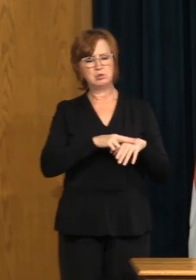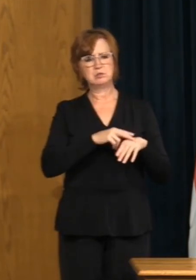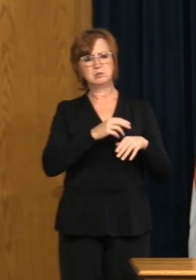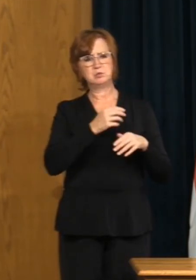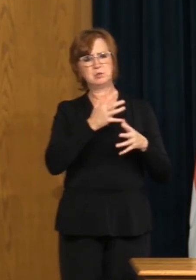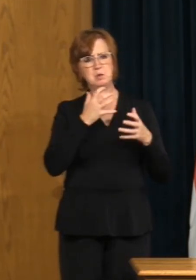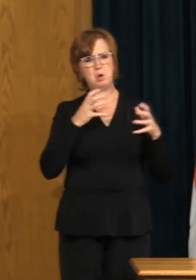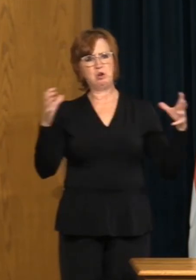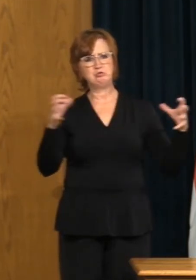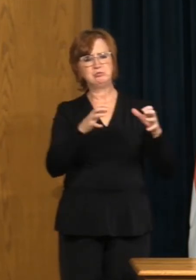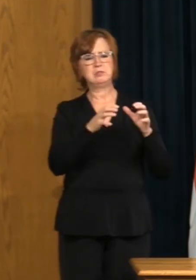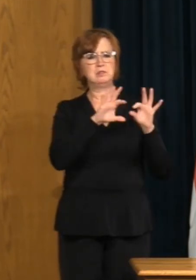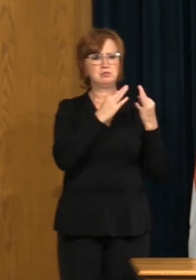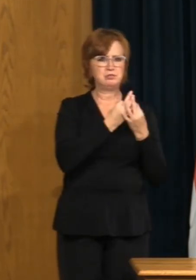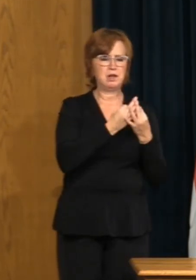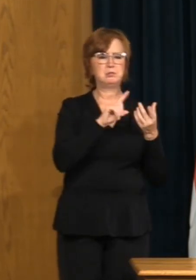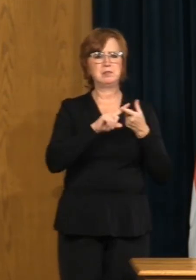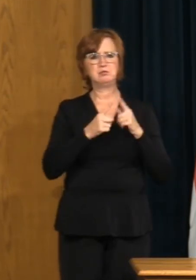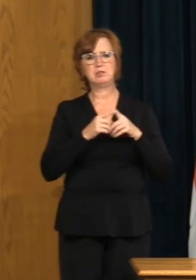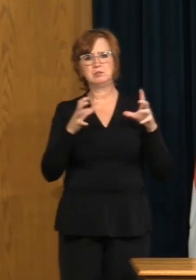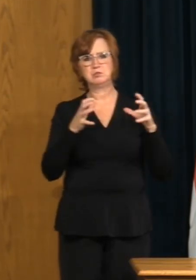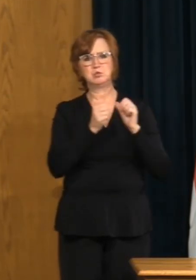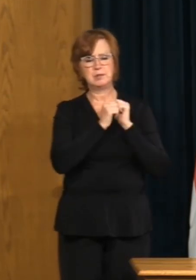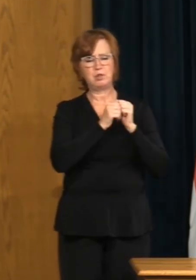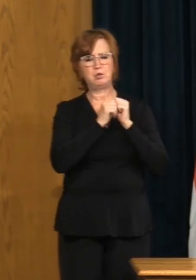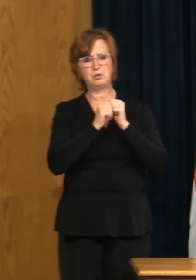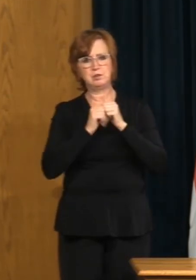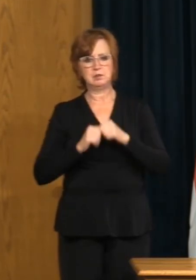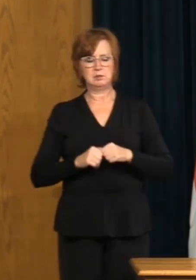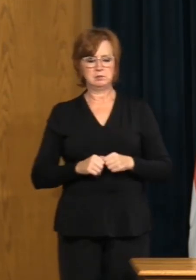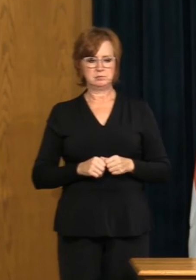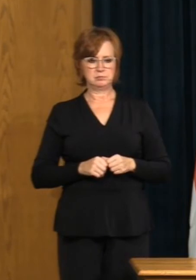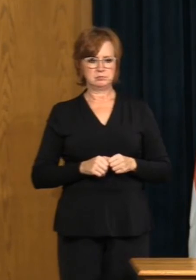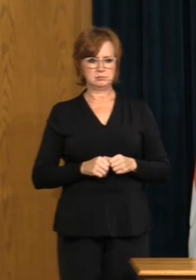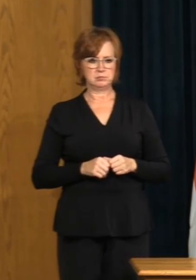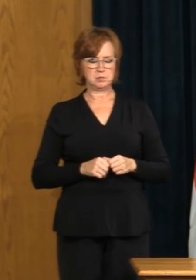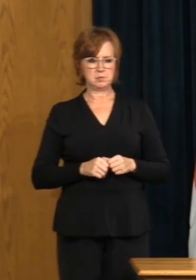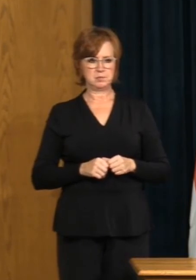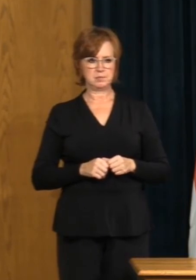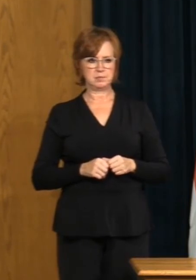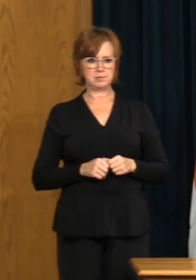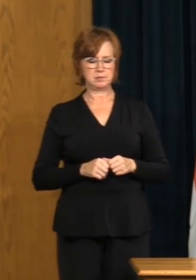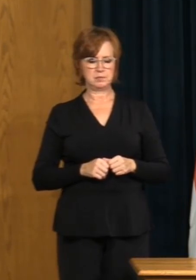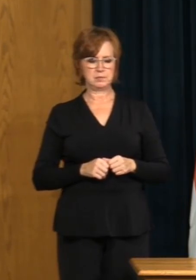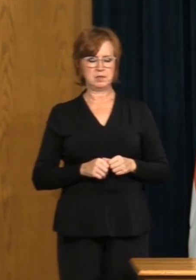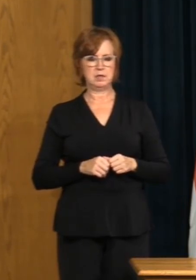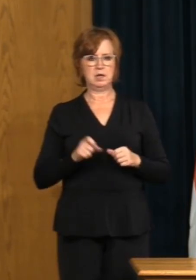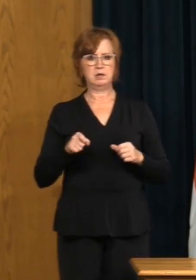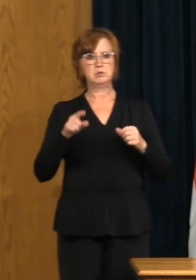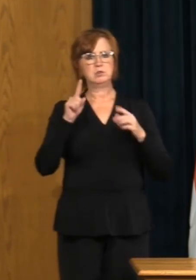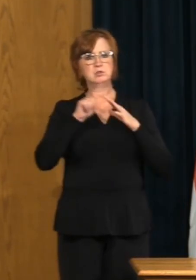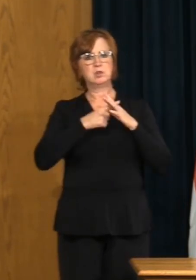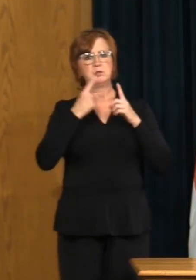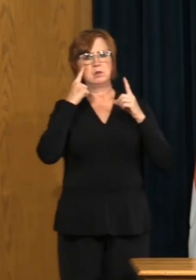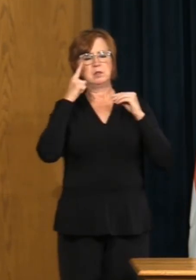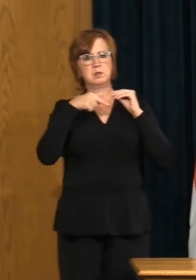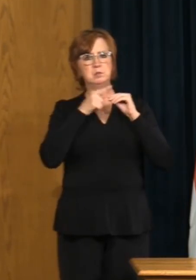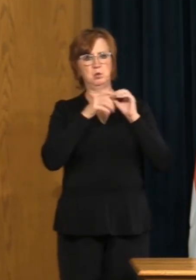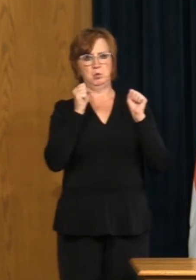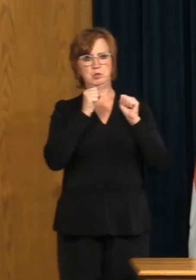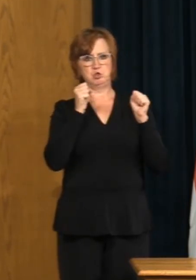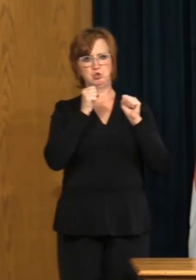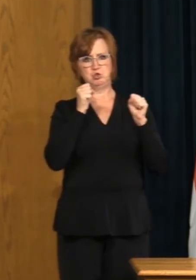but I think we just need to be very thoughtful about that and start planning ahead for the winter months about how do we